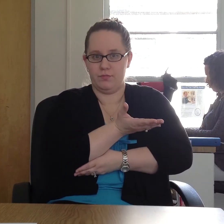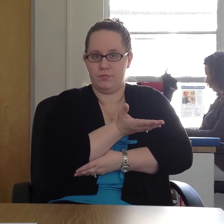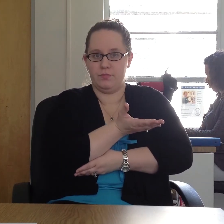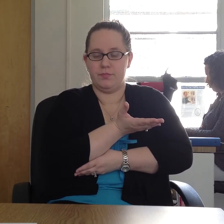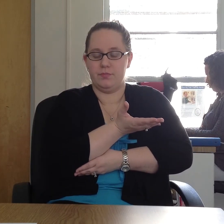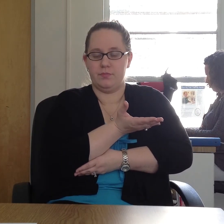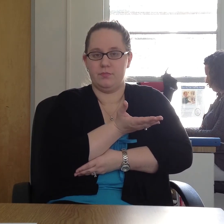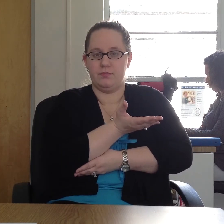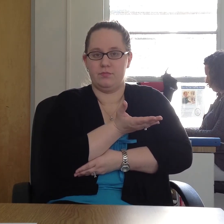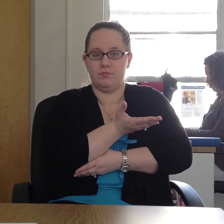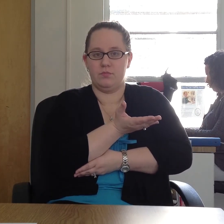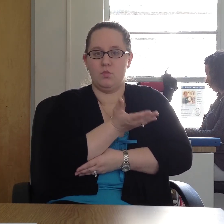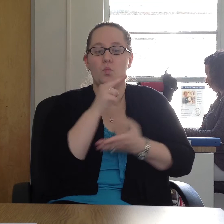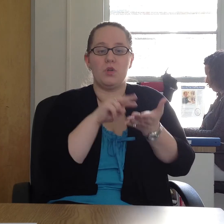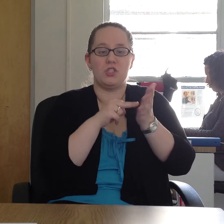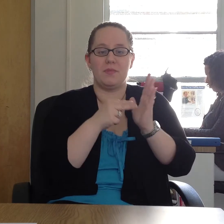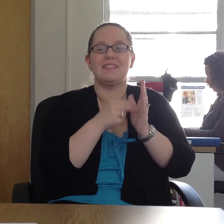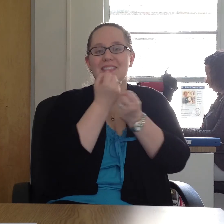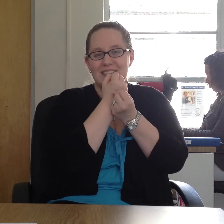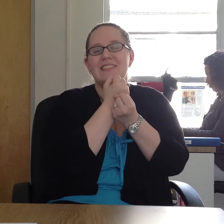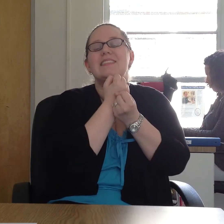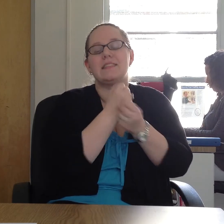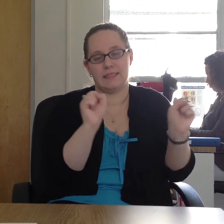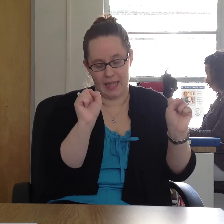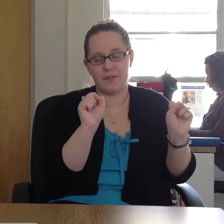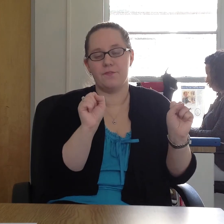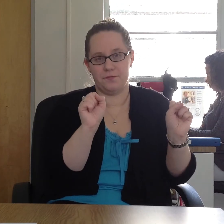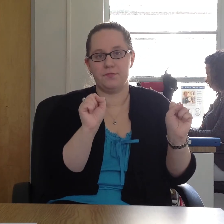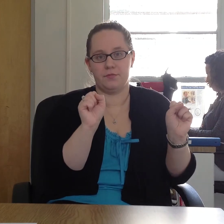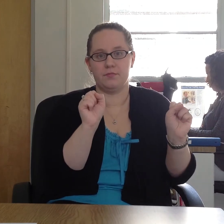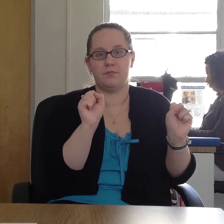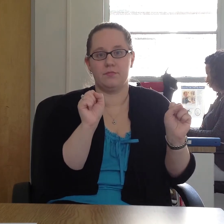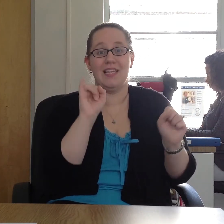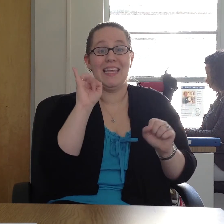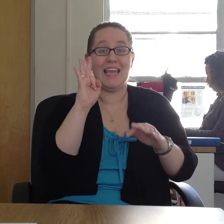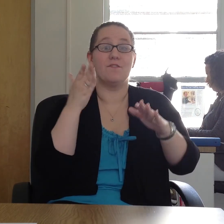and therefore it's safer than foods with a higher water activity.